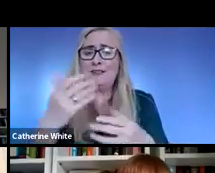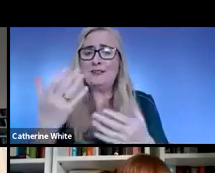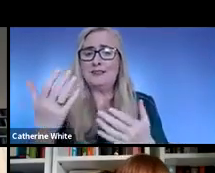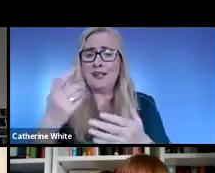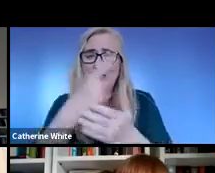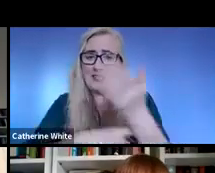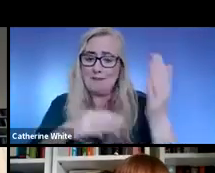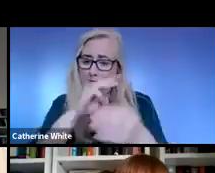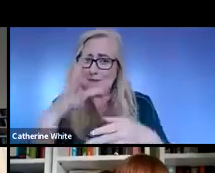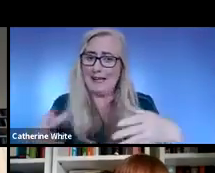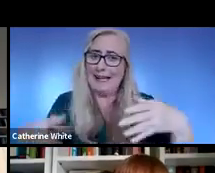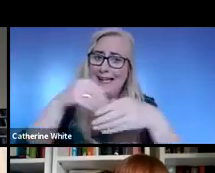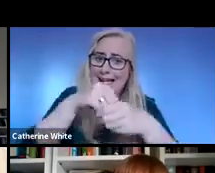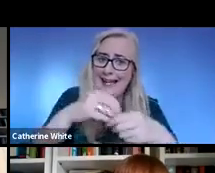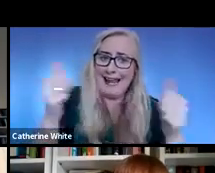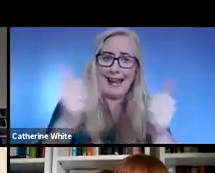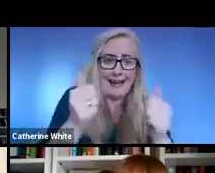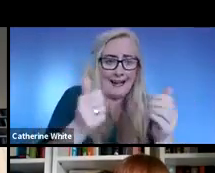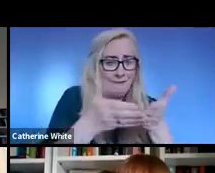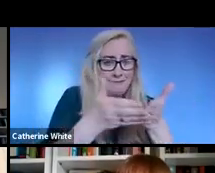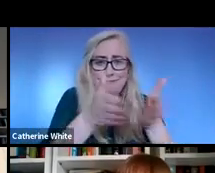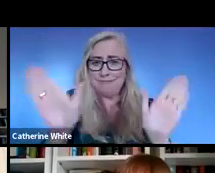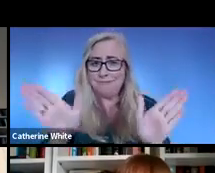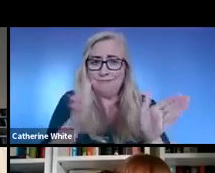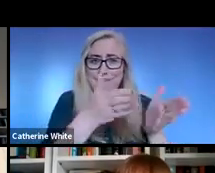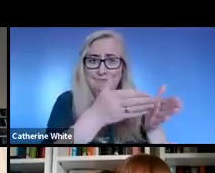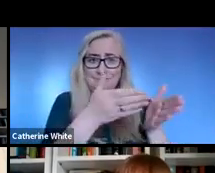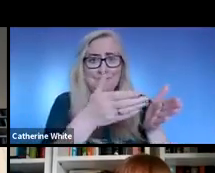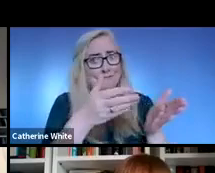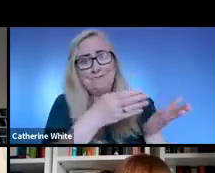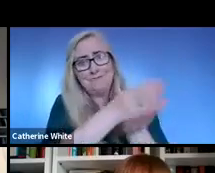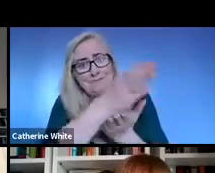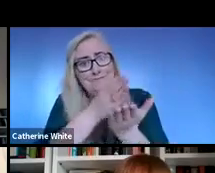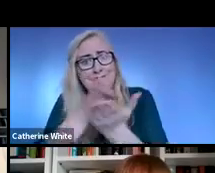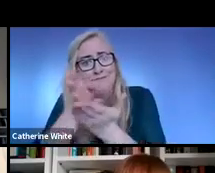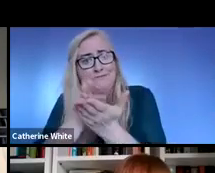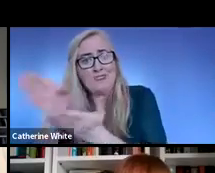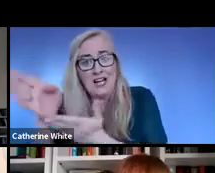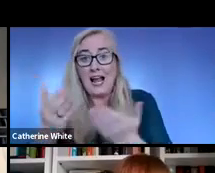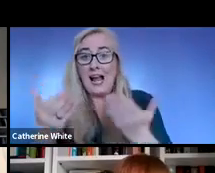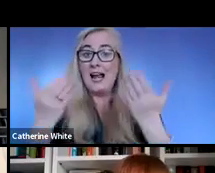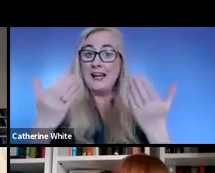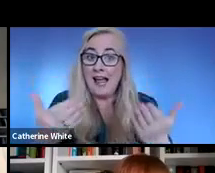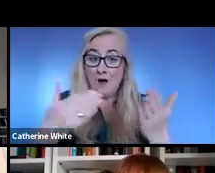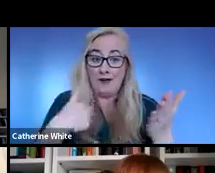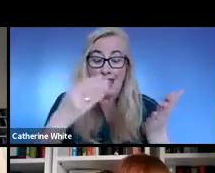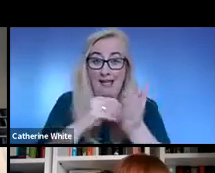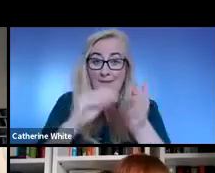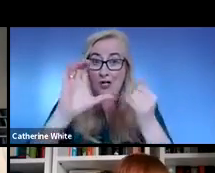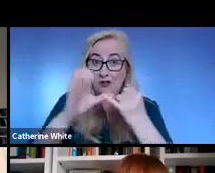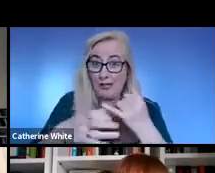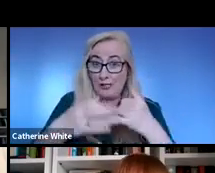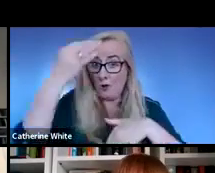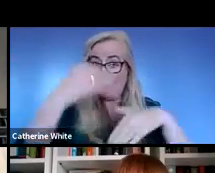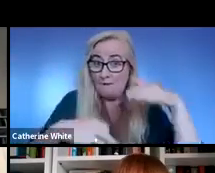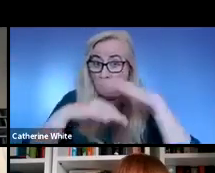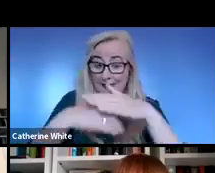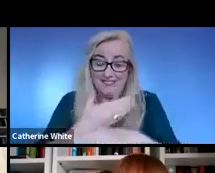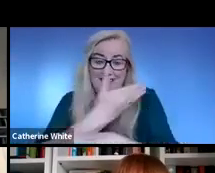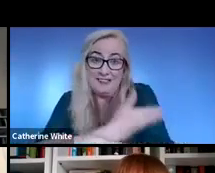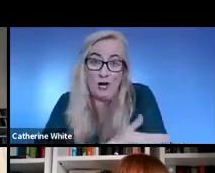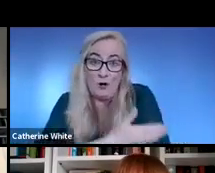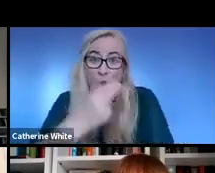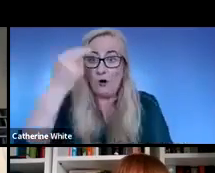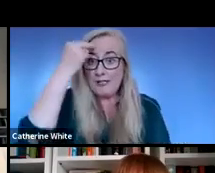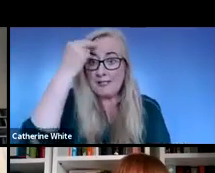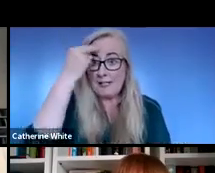just in spaces like housing and education that is deemed more important. And I think whilst now we have this opportunity where government is beginning to understand what